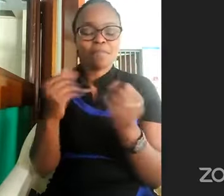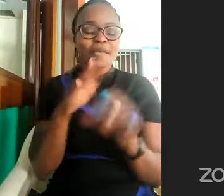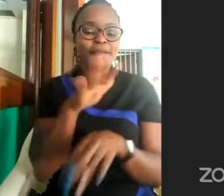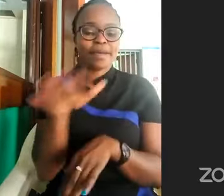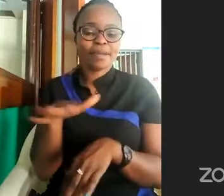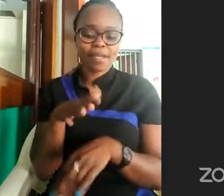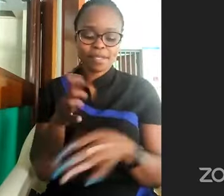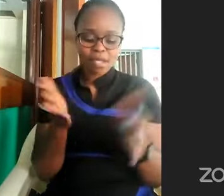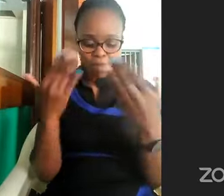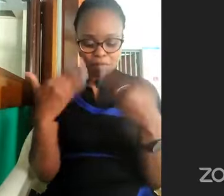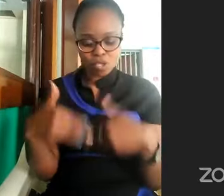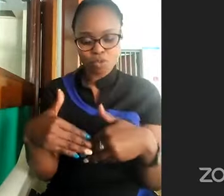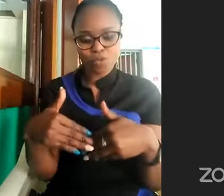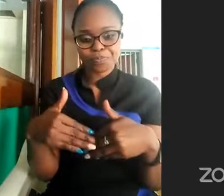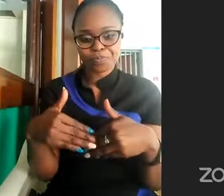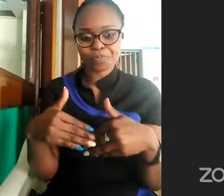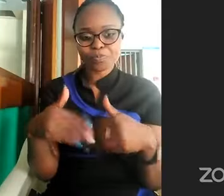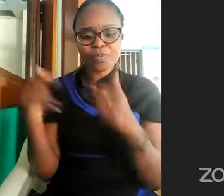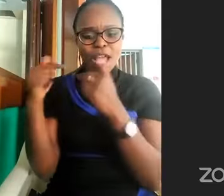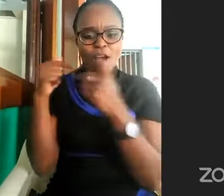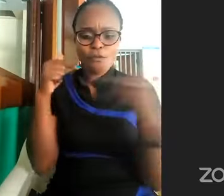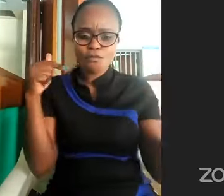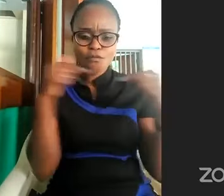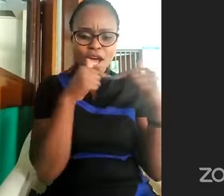is violence and exploitation.